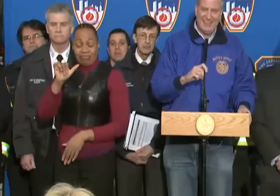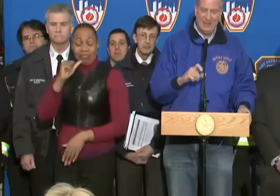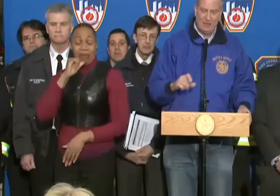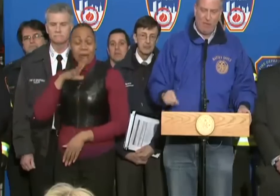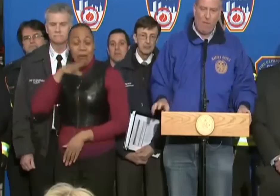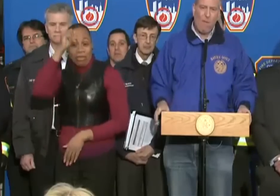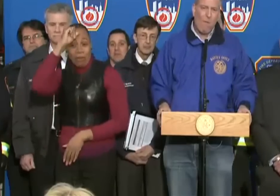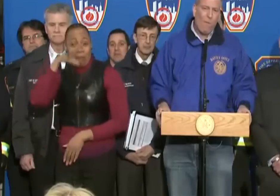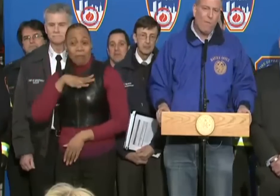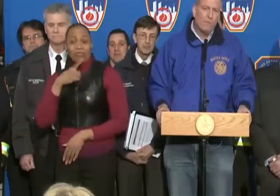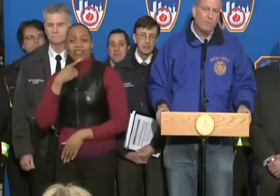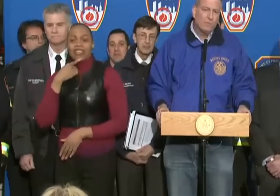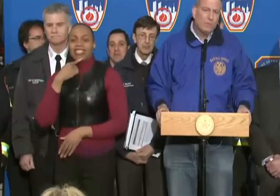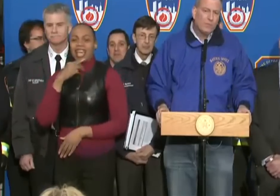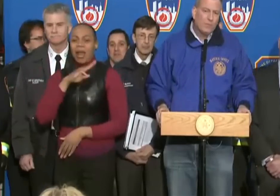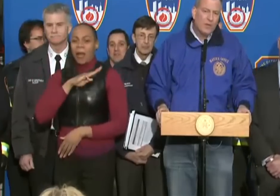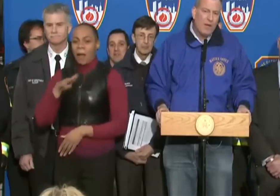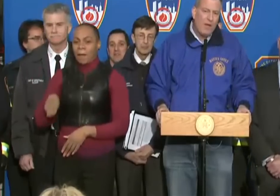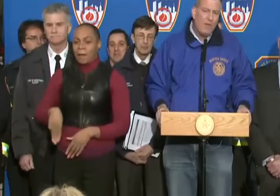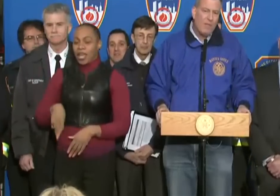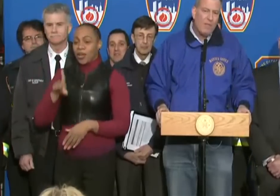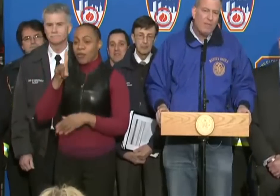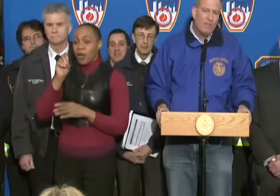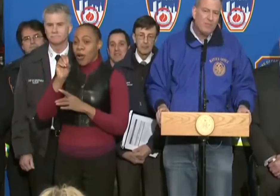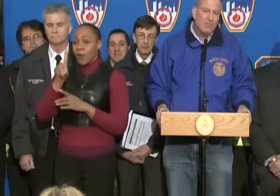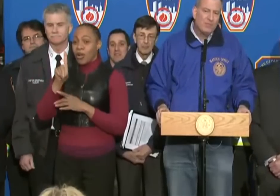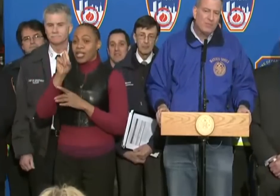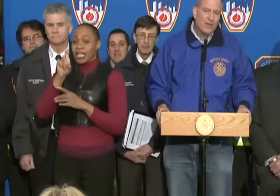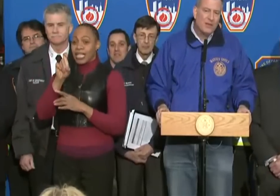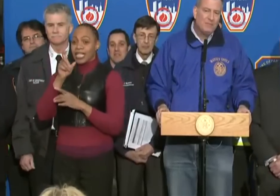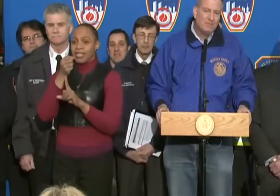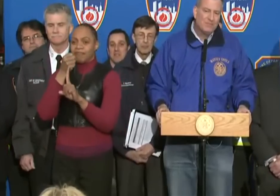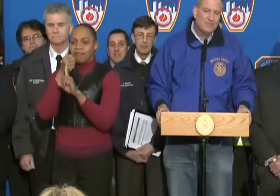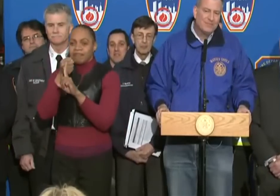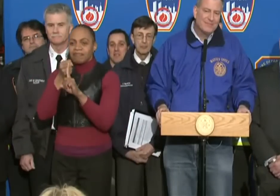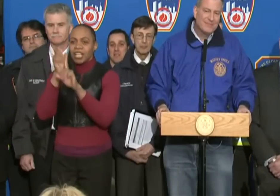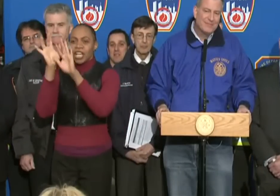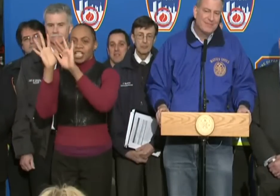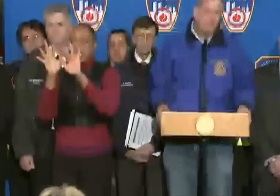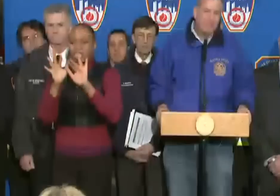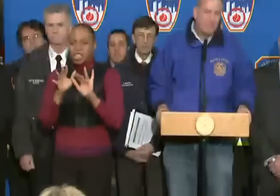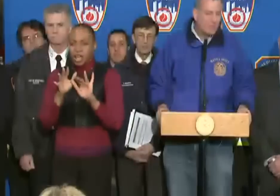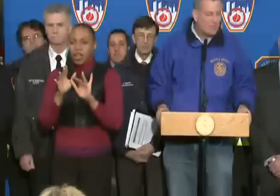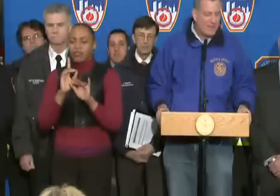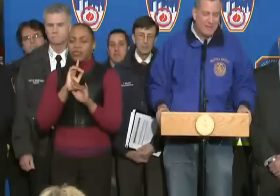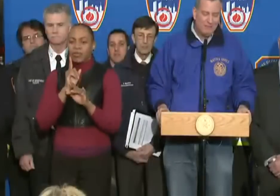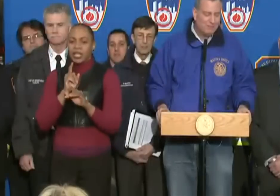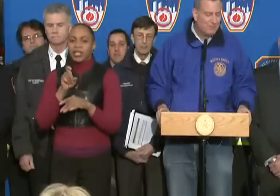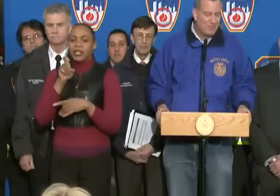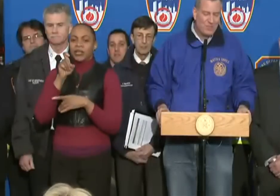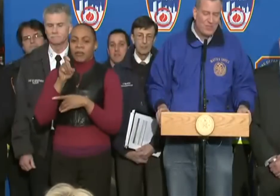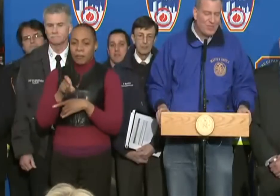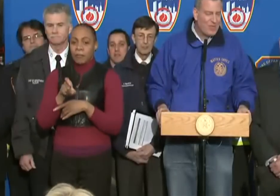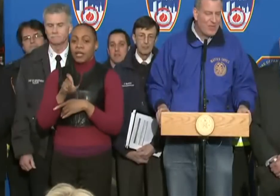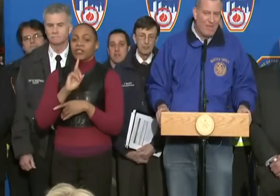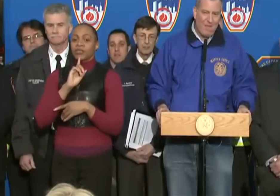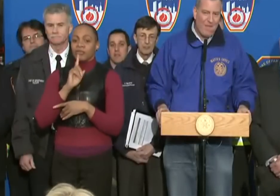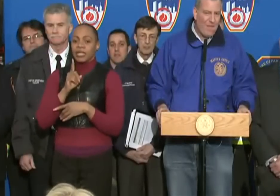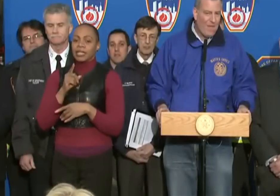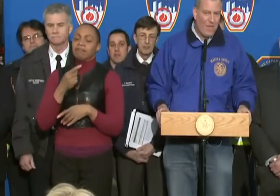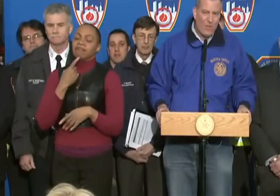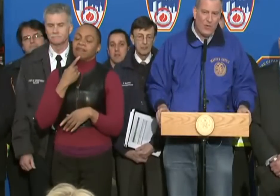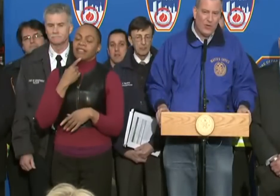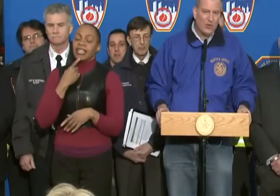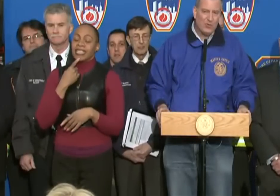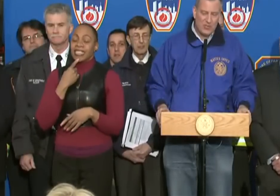say, Mayor 101, you got to hit storms more aggressively, and you got to call school out. You got to say it's a snow day. What do you